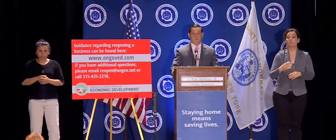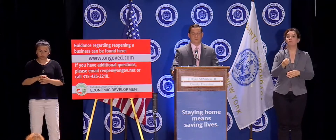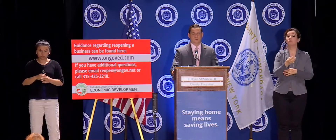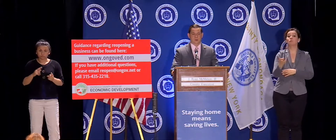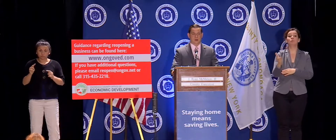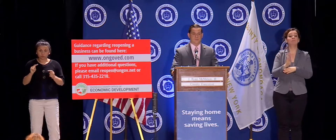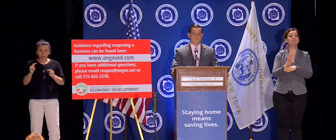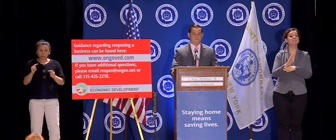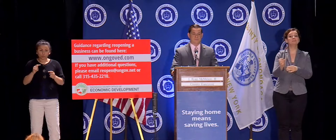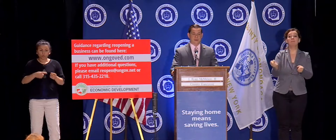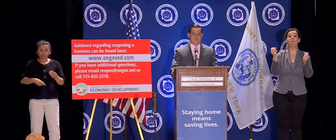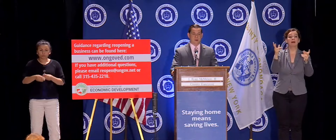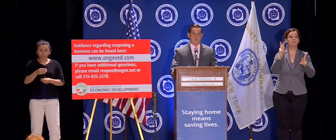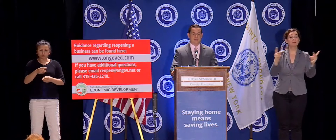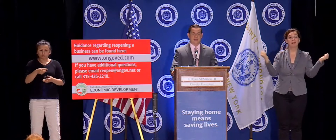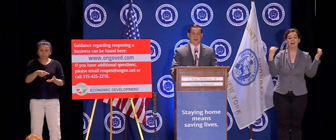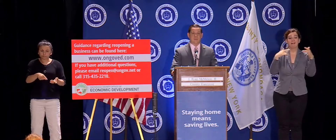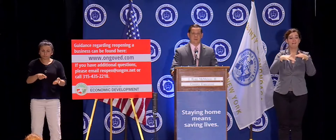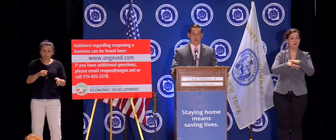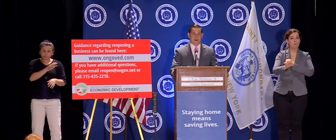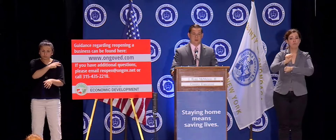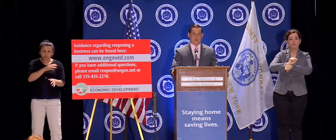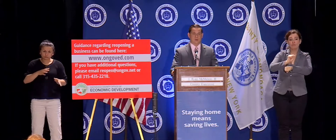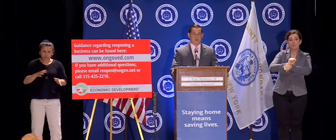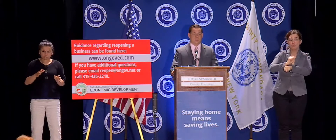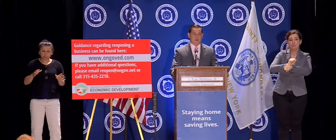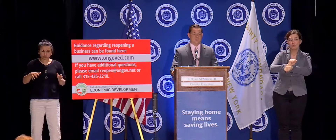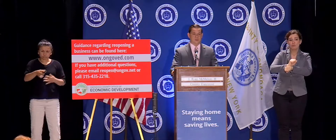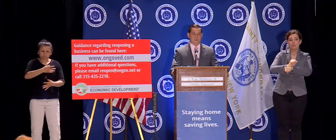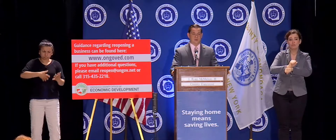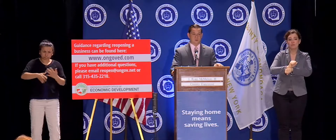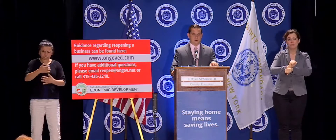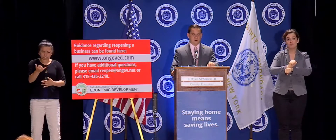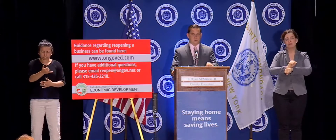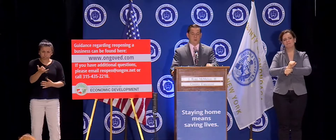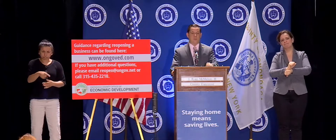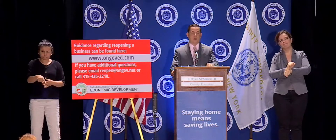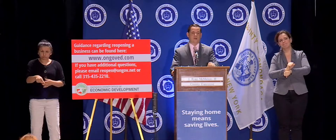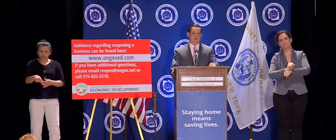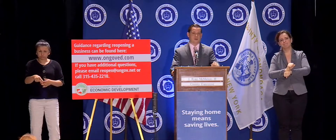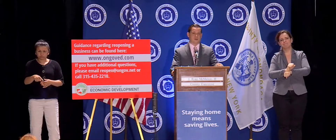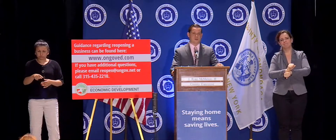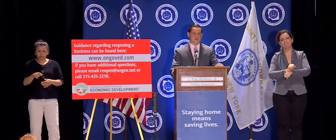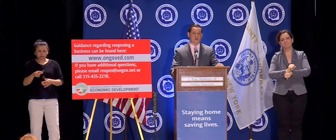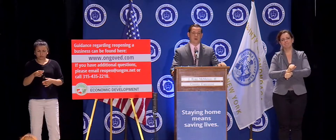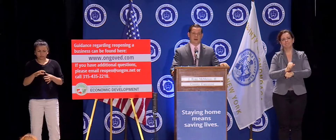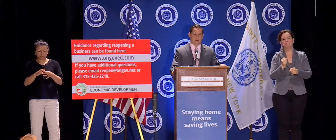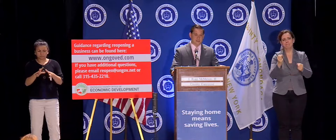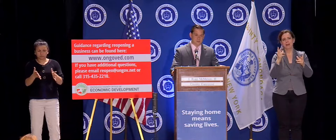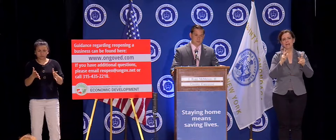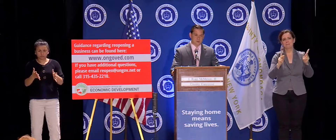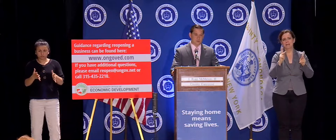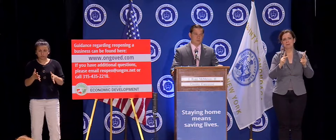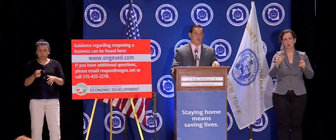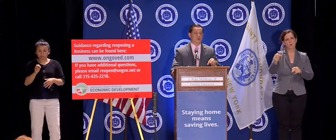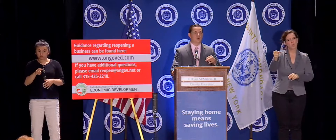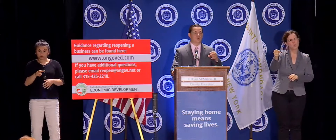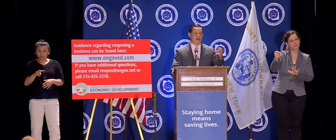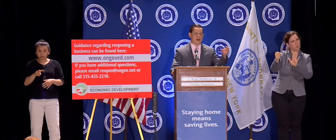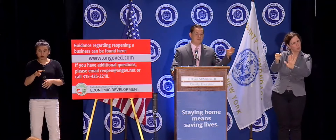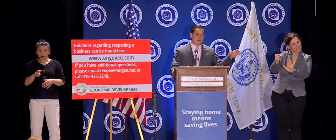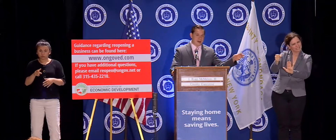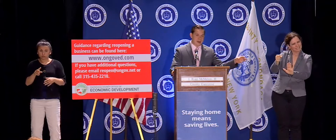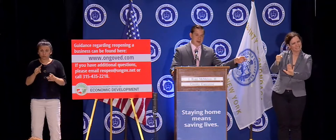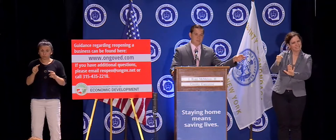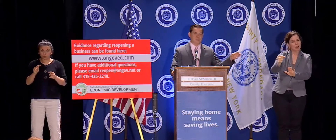a room. That probably can't happen right now. But some small parts of their business don't have lots of people in a room. Could